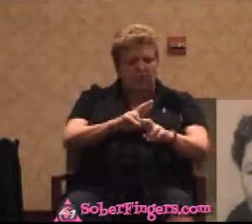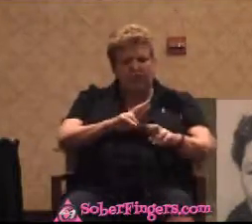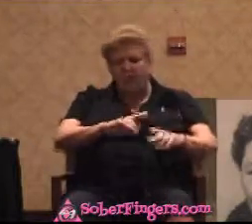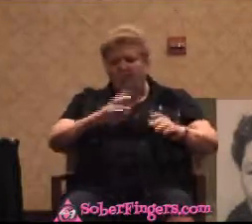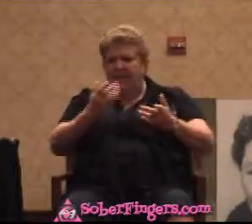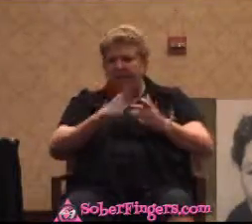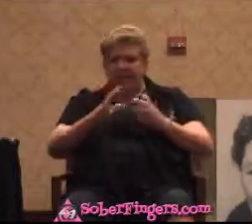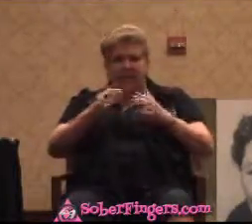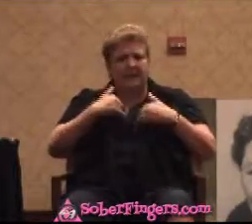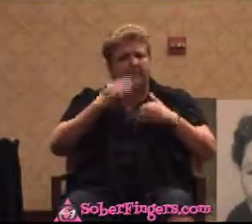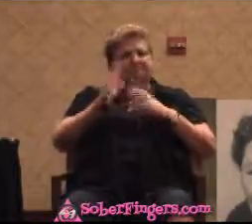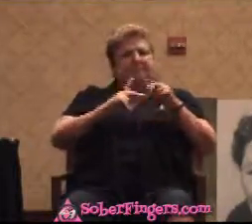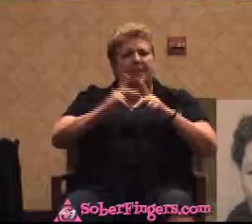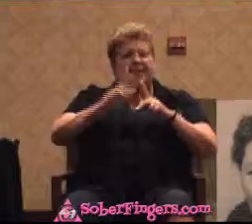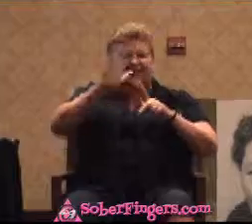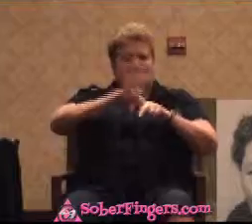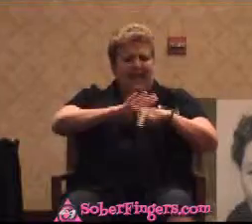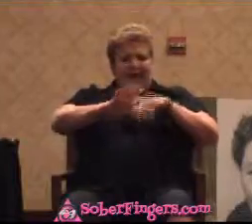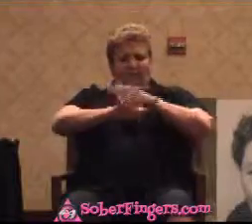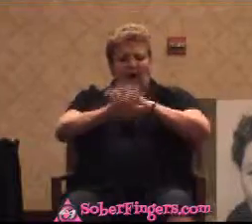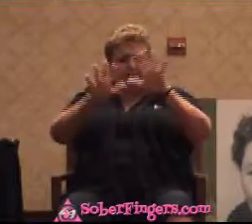lay hands on me. The whole shebang.